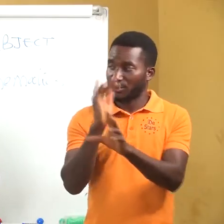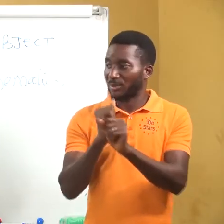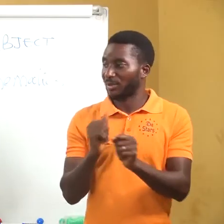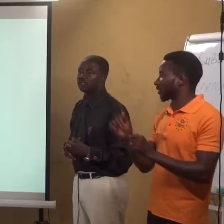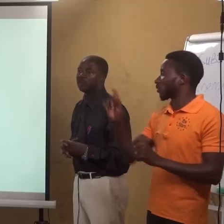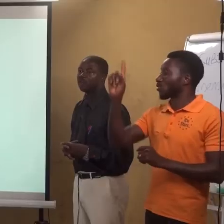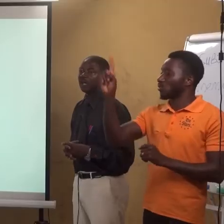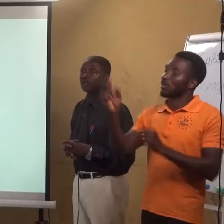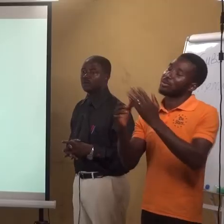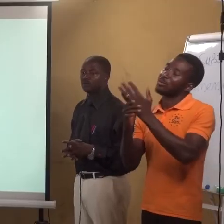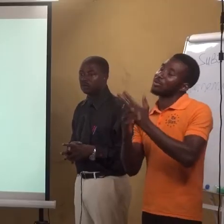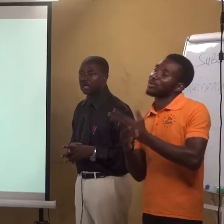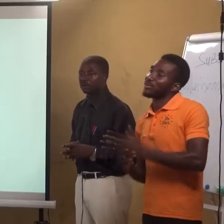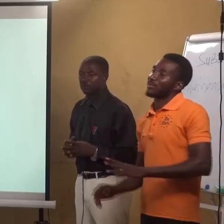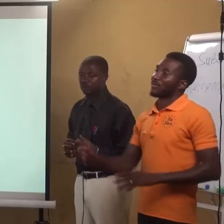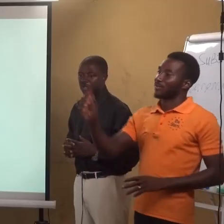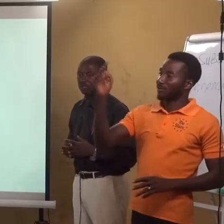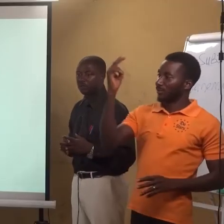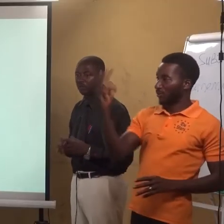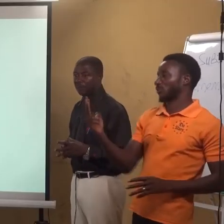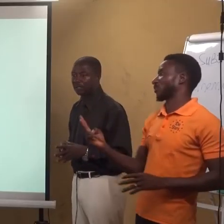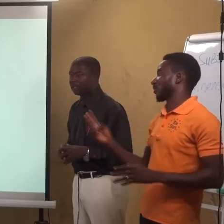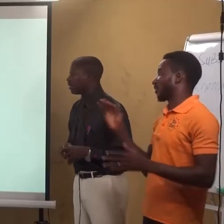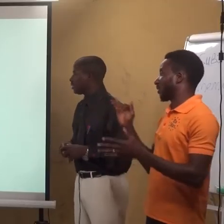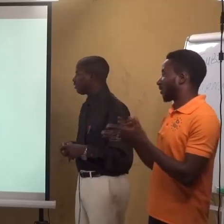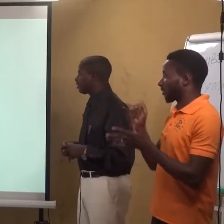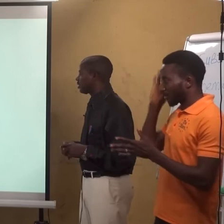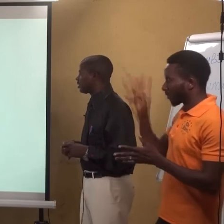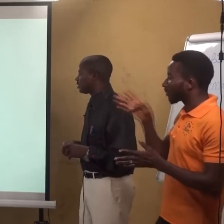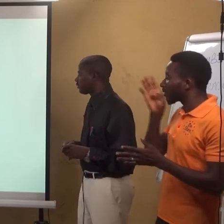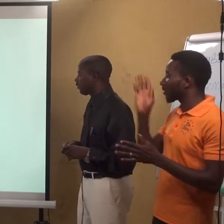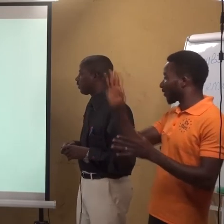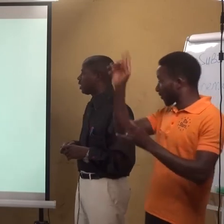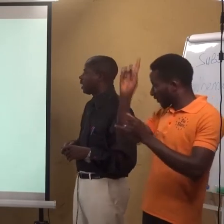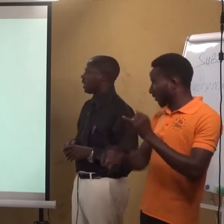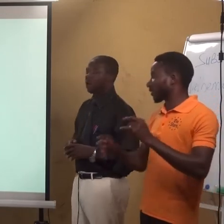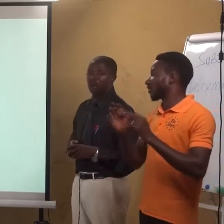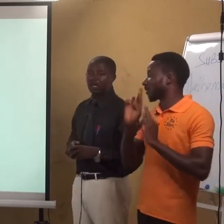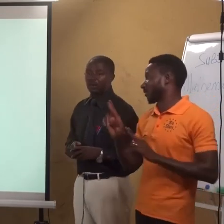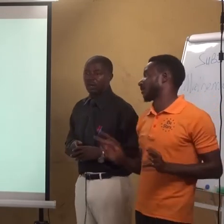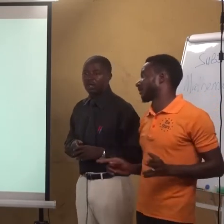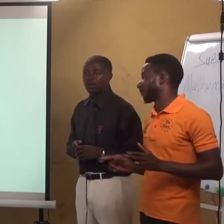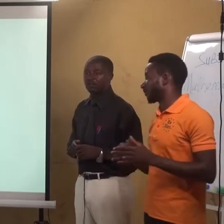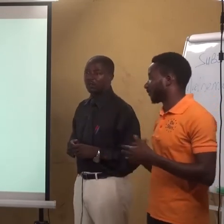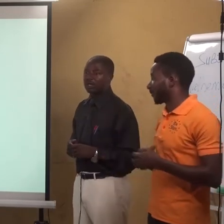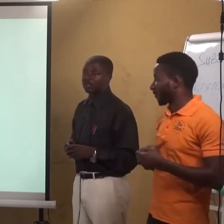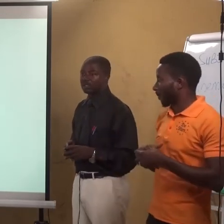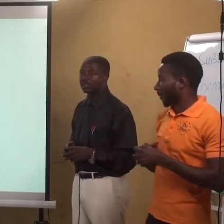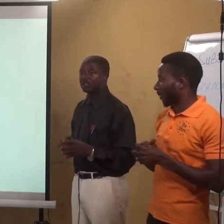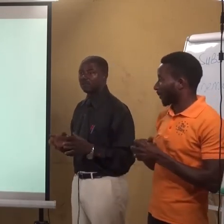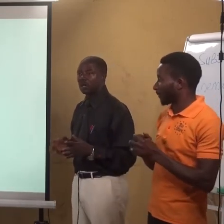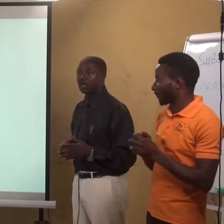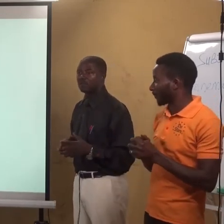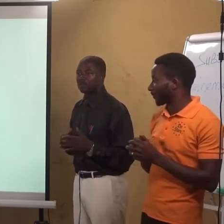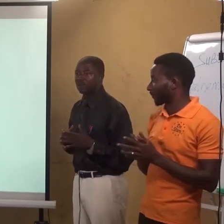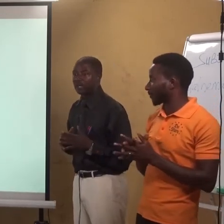in 6 places. And if you do that multiplication properly, the result is 64. And 1 equally raised to the power 6